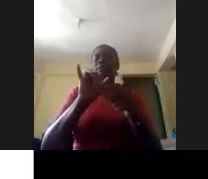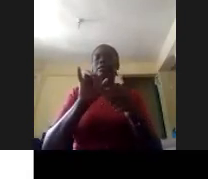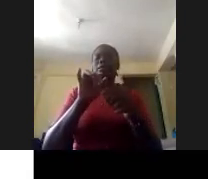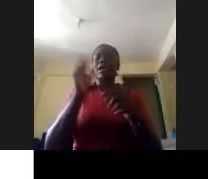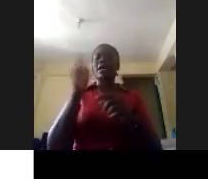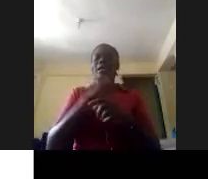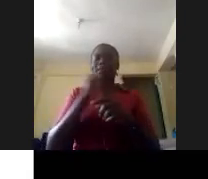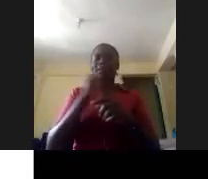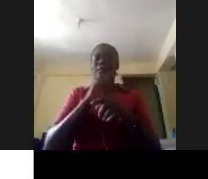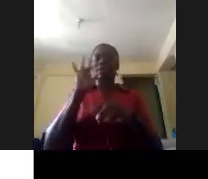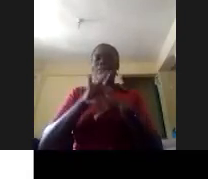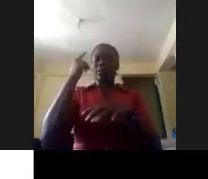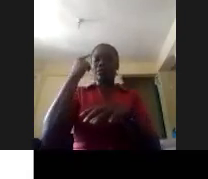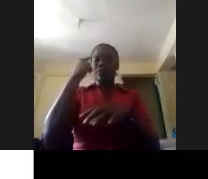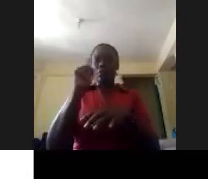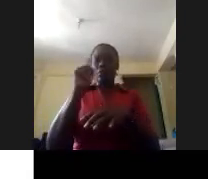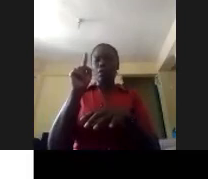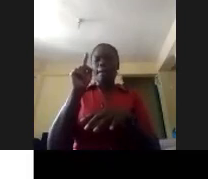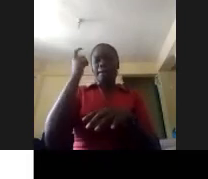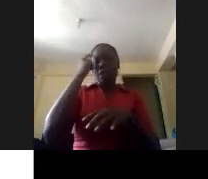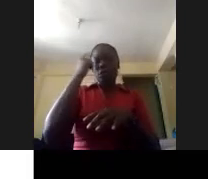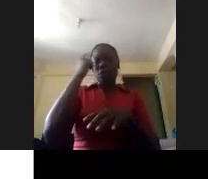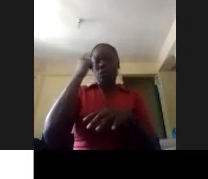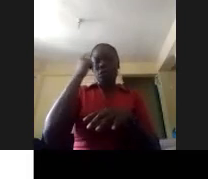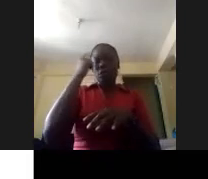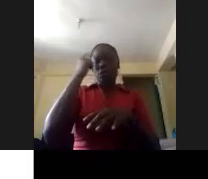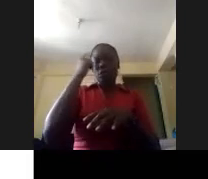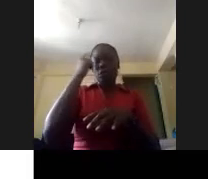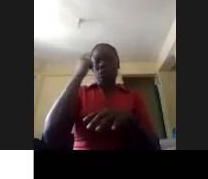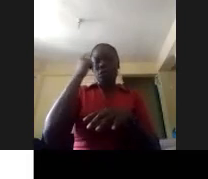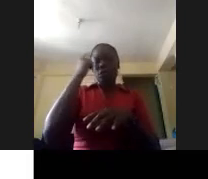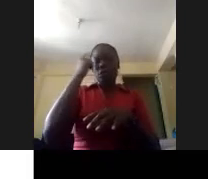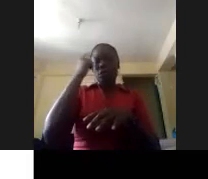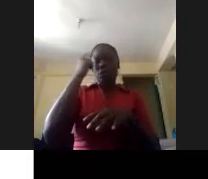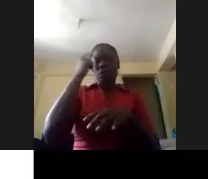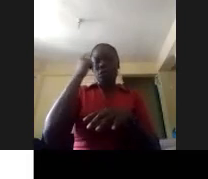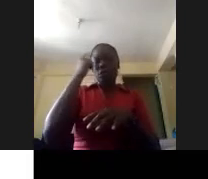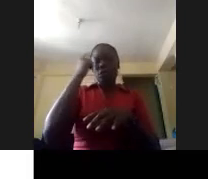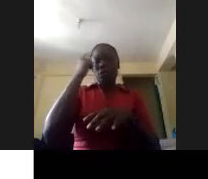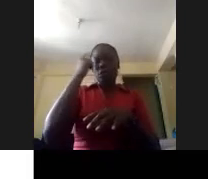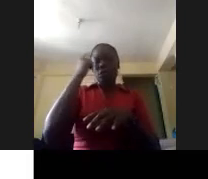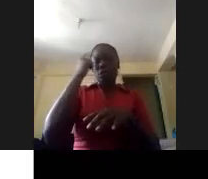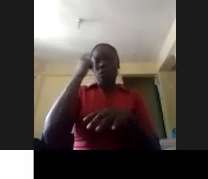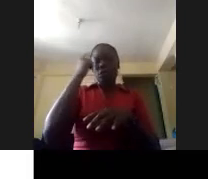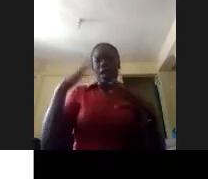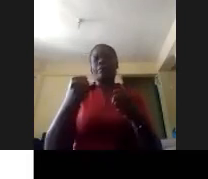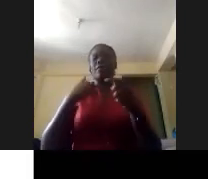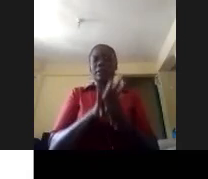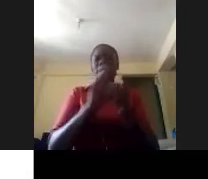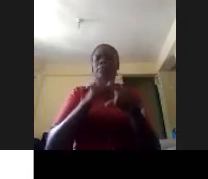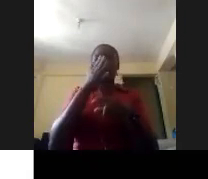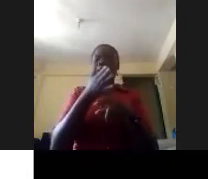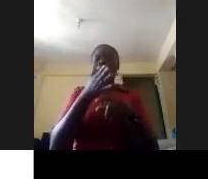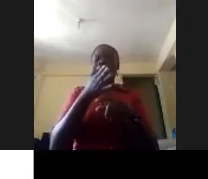mental health conditions. Yeah. And peer pressure, we all want to fit in when we are in that age, in